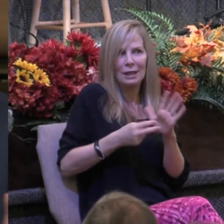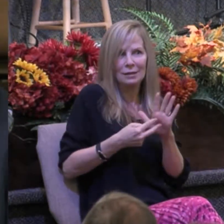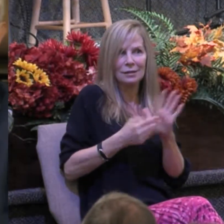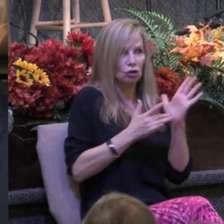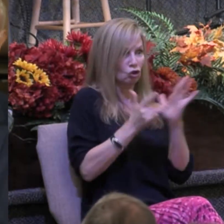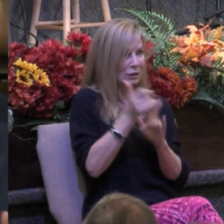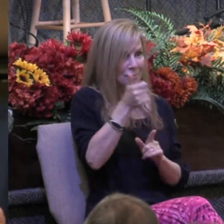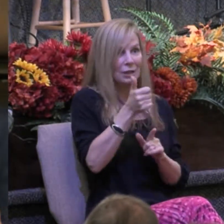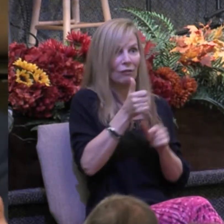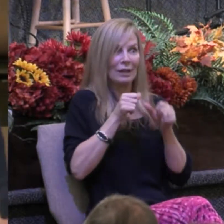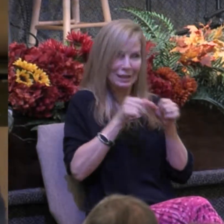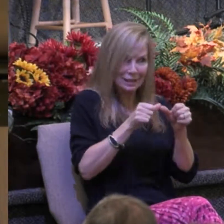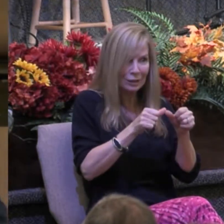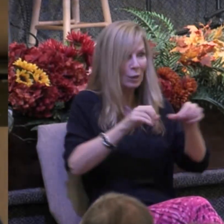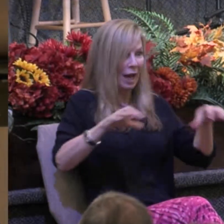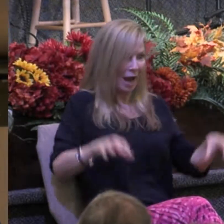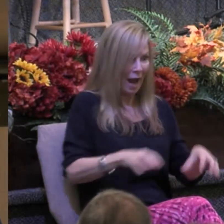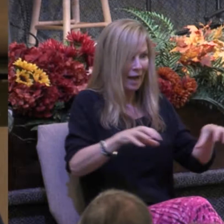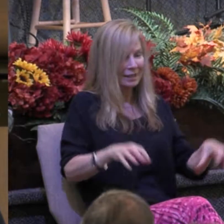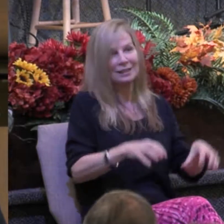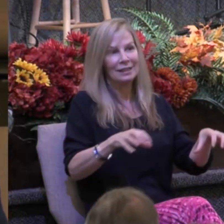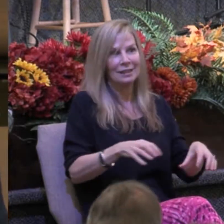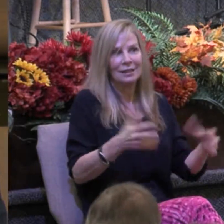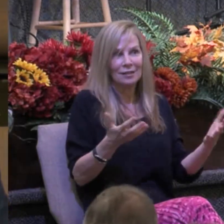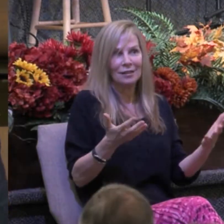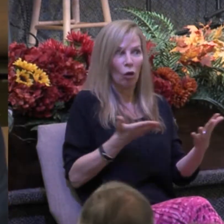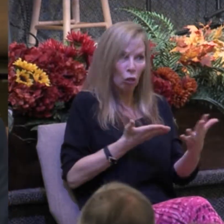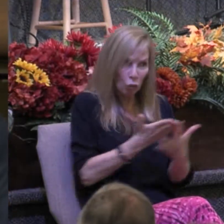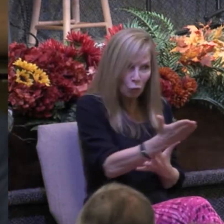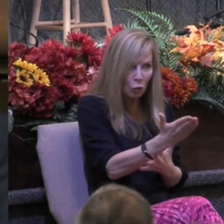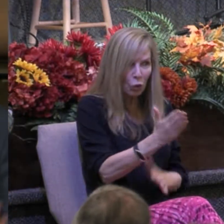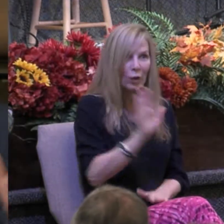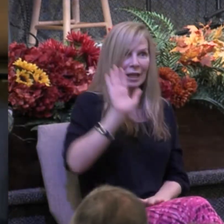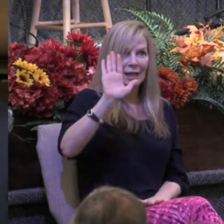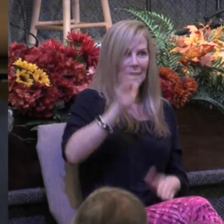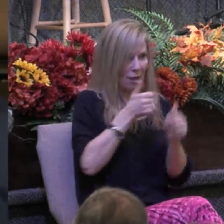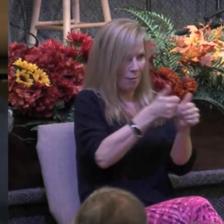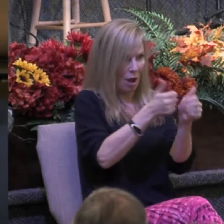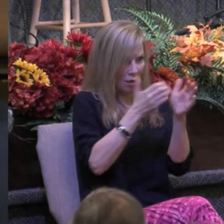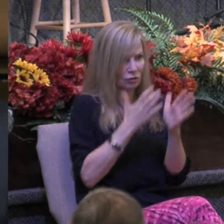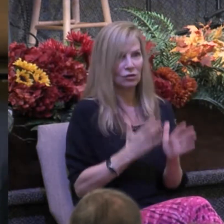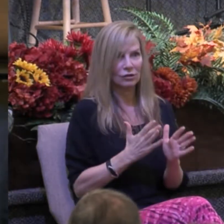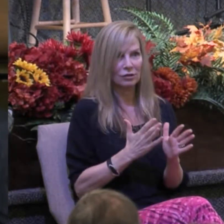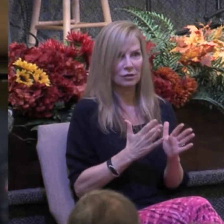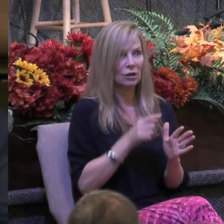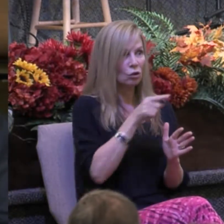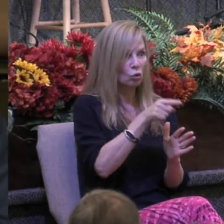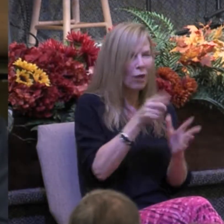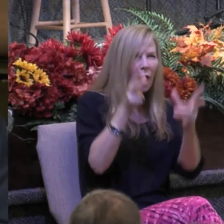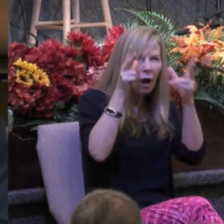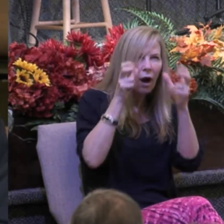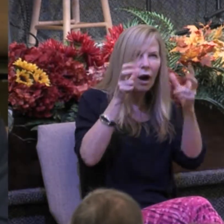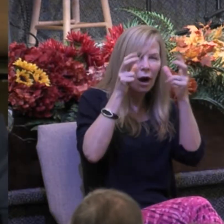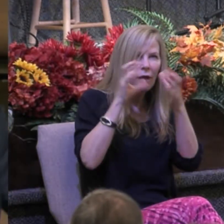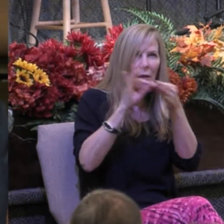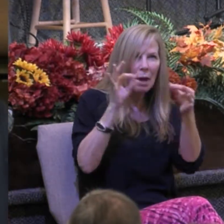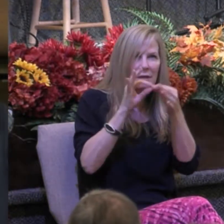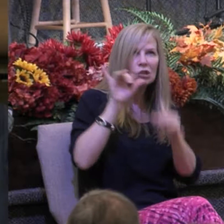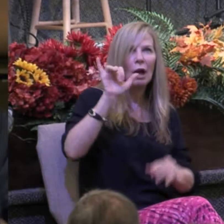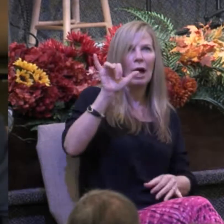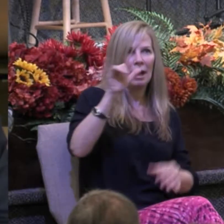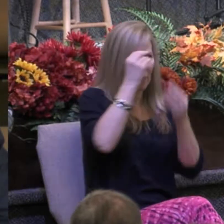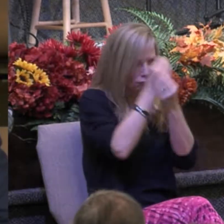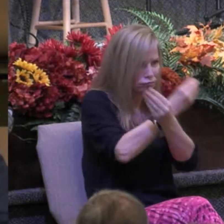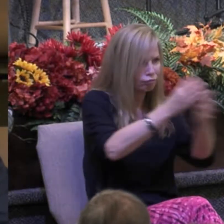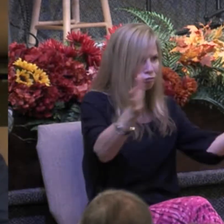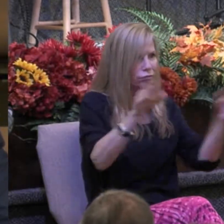his activities, his actions through his apostles as they take the message of the gospel throughout the Roman